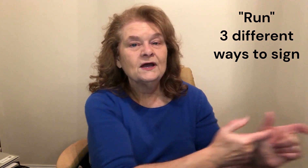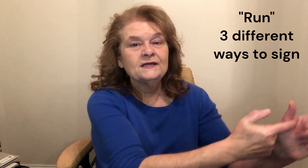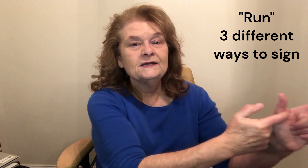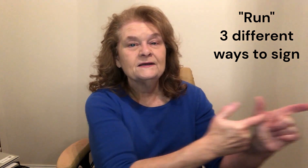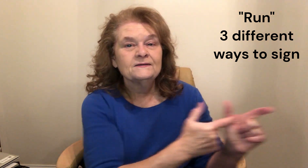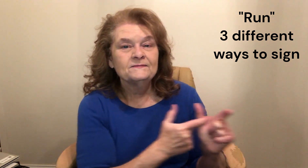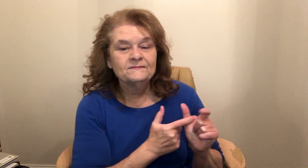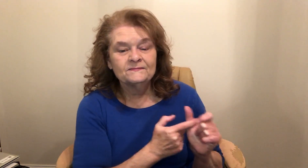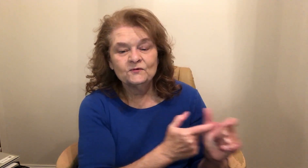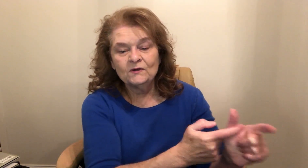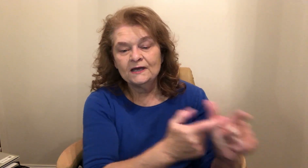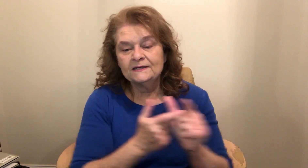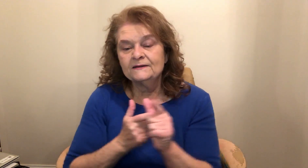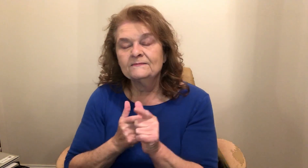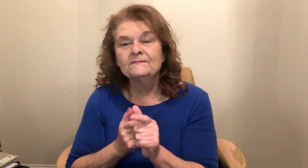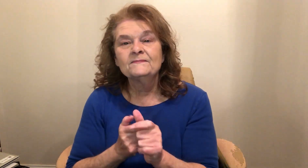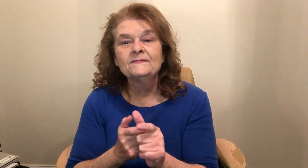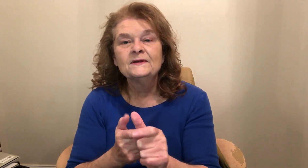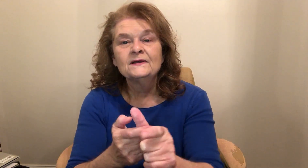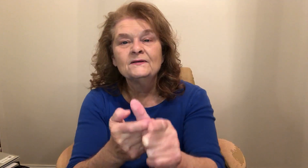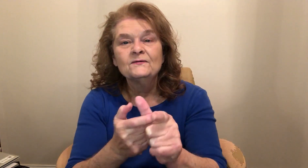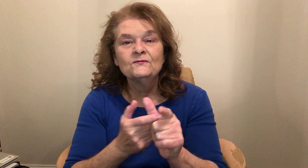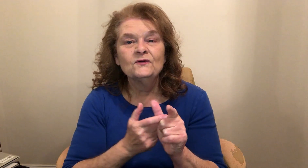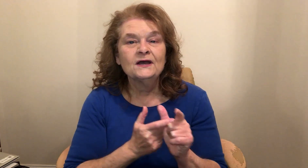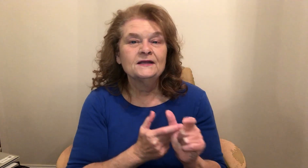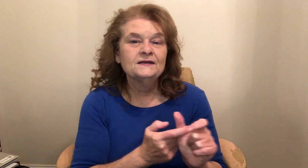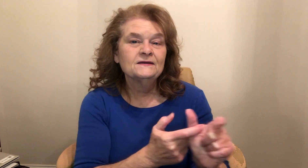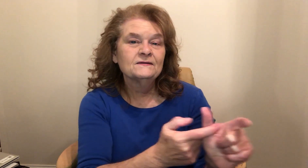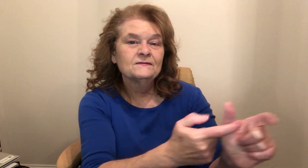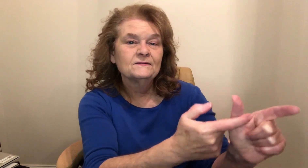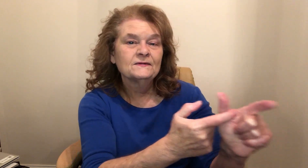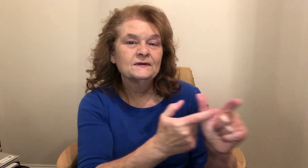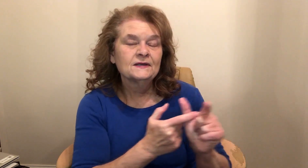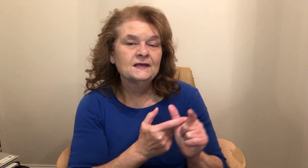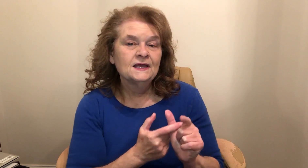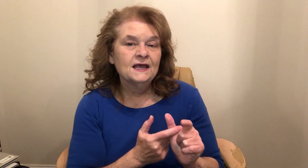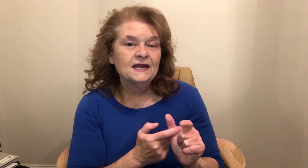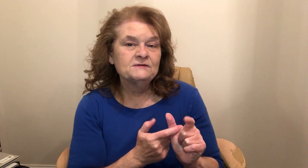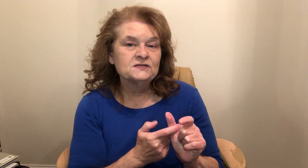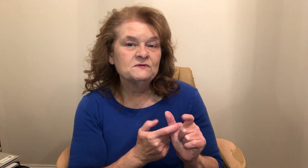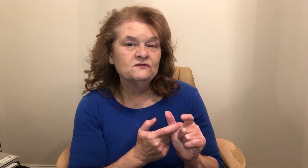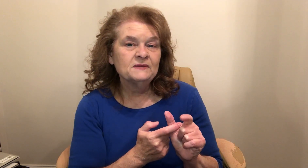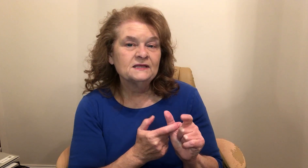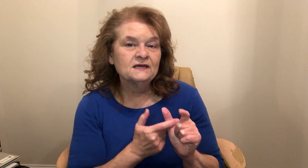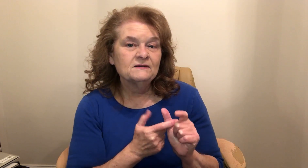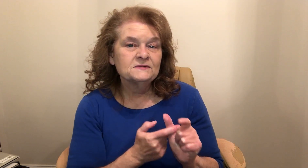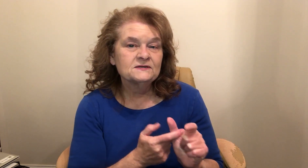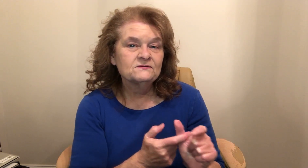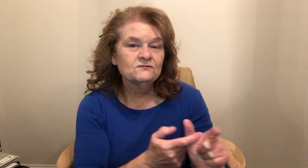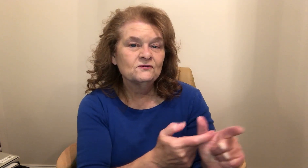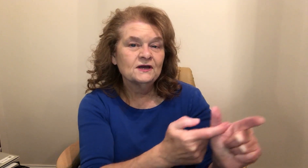Run, run, run. And I'm just moving my thumbs. Run,